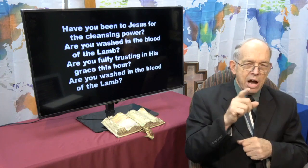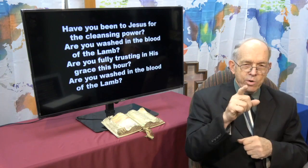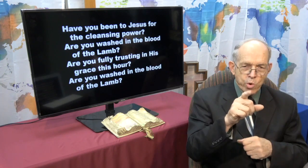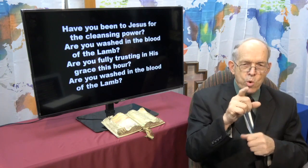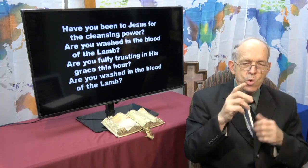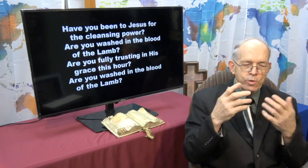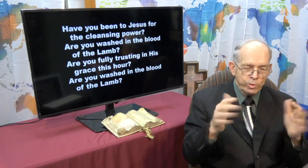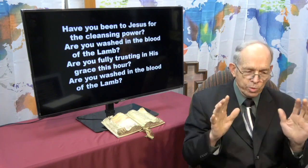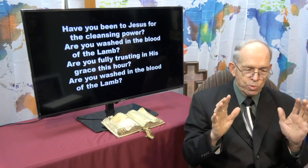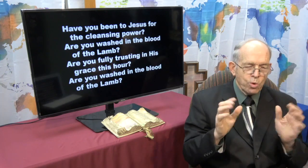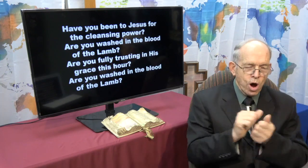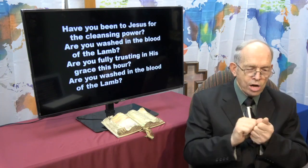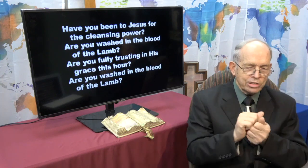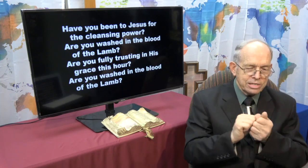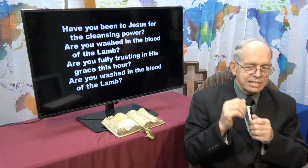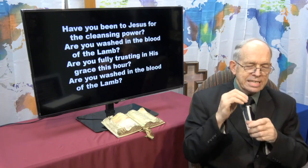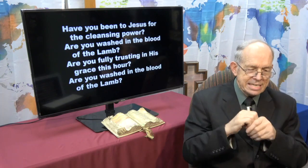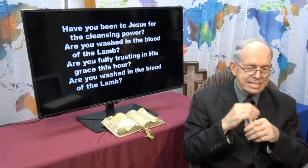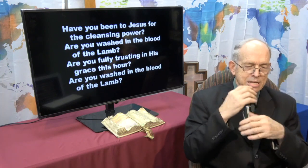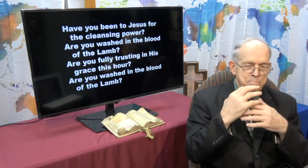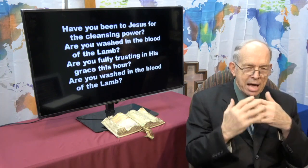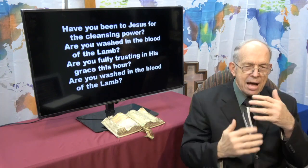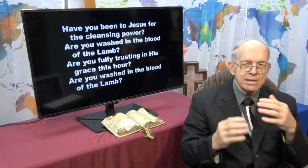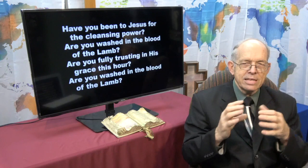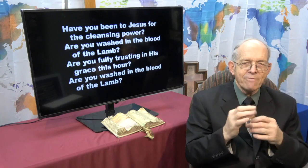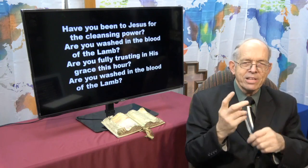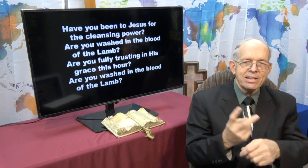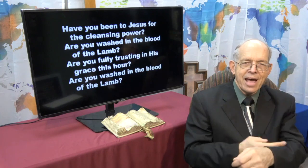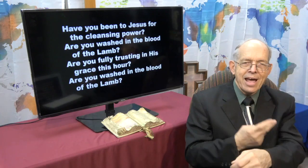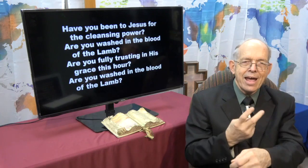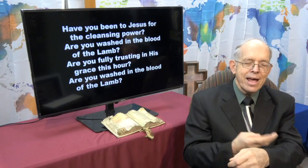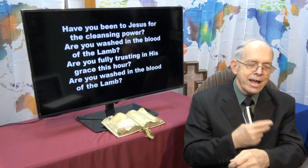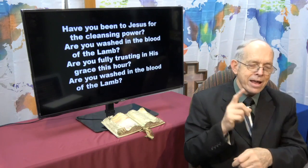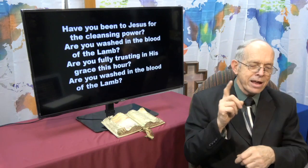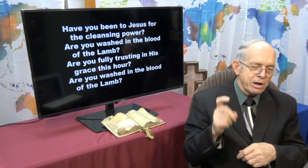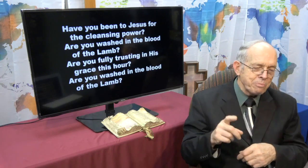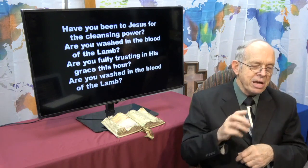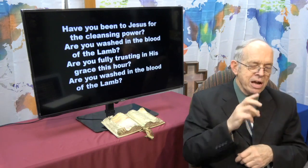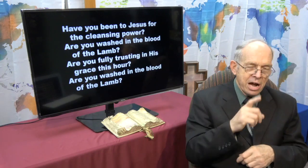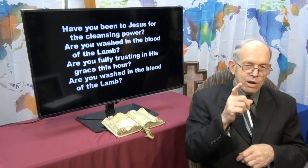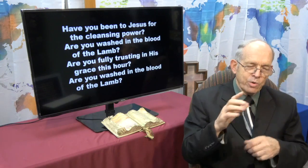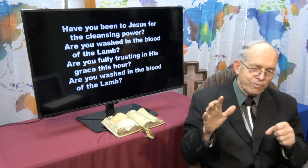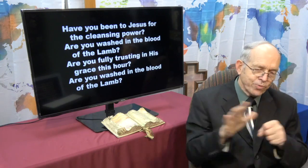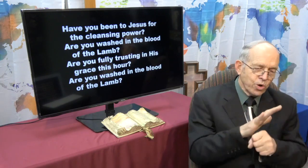Are you watching in the plan of the Lamb? Are you